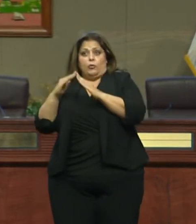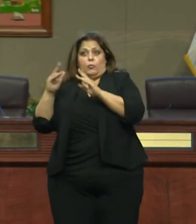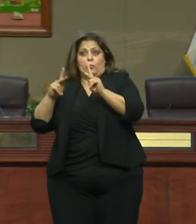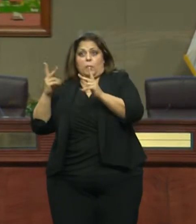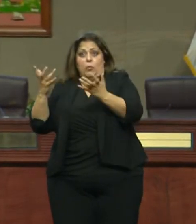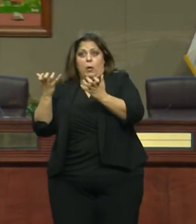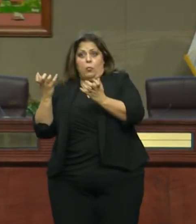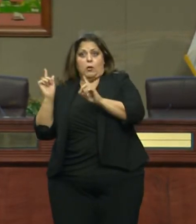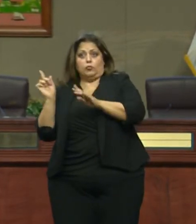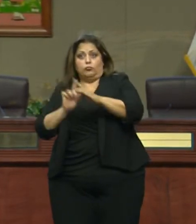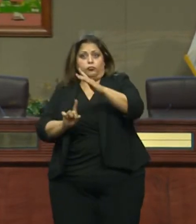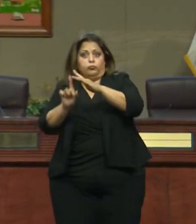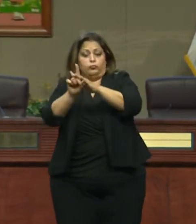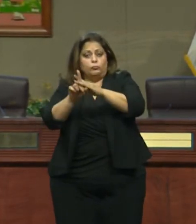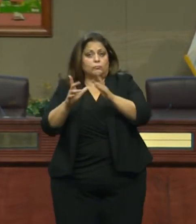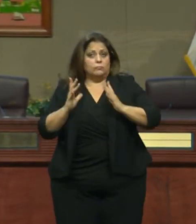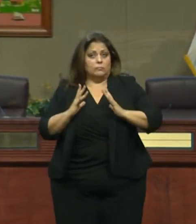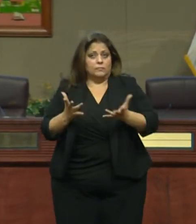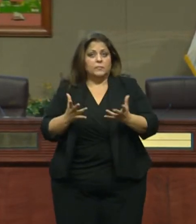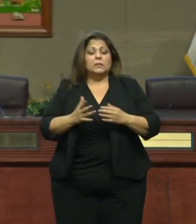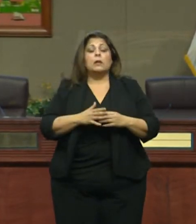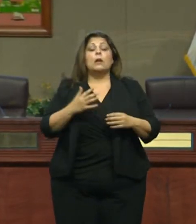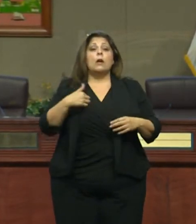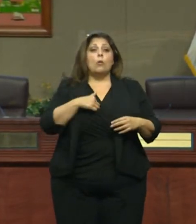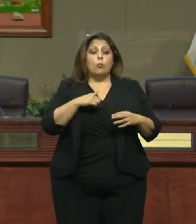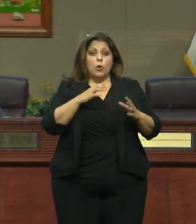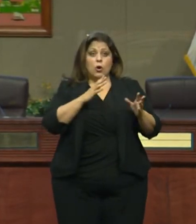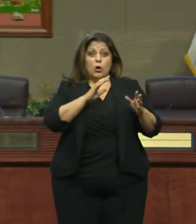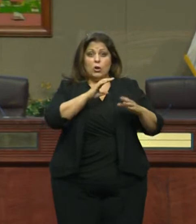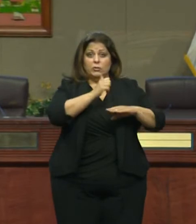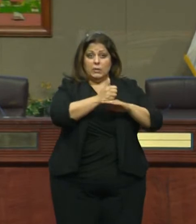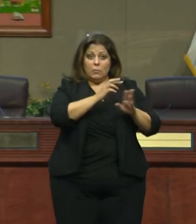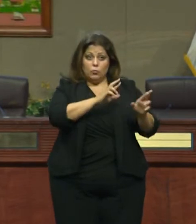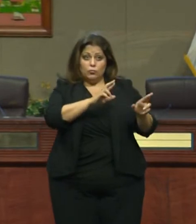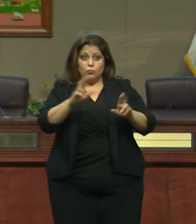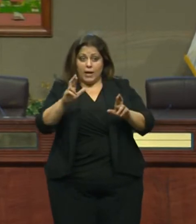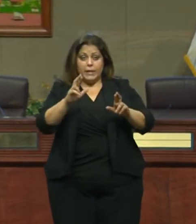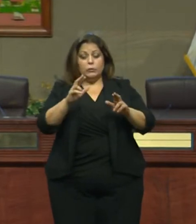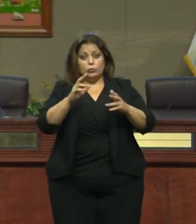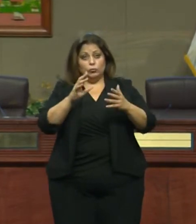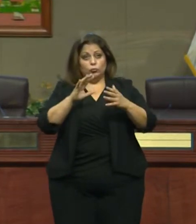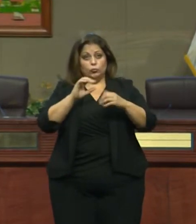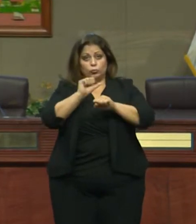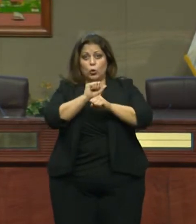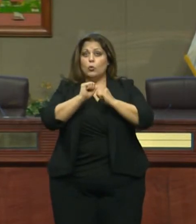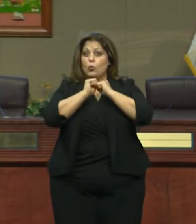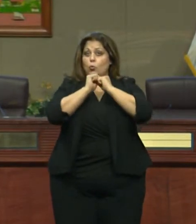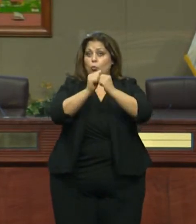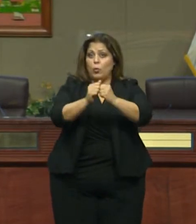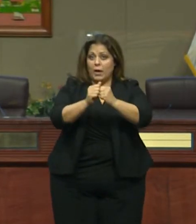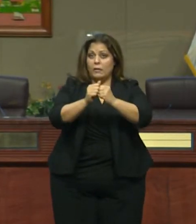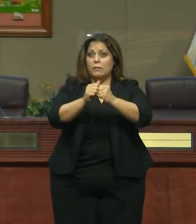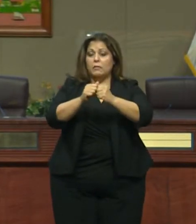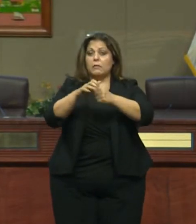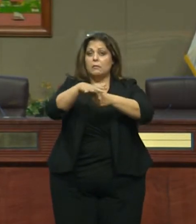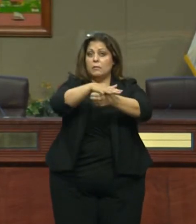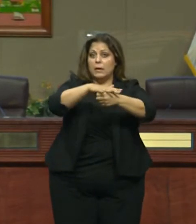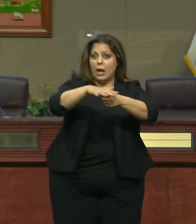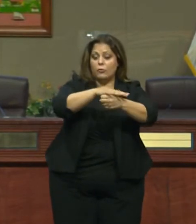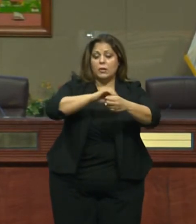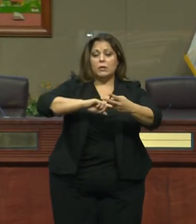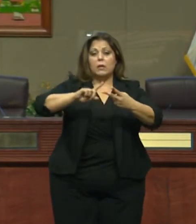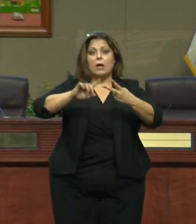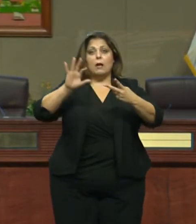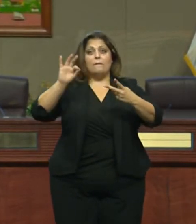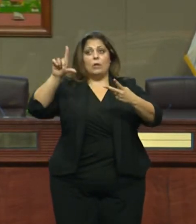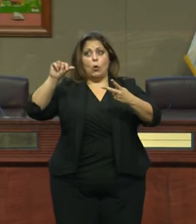We're also poised and ready to work with the county and with Florida Department of Health in Orange